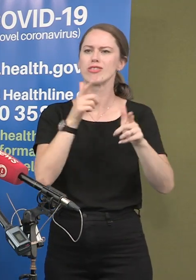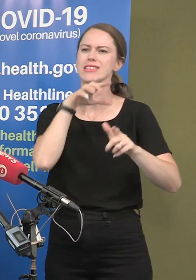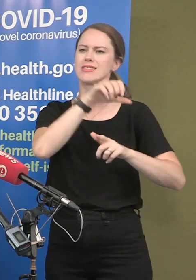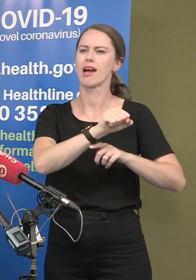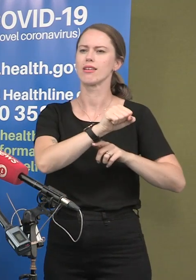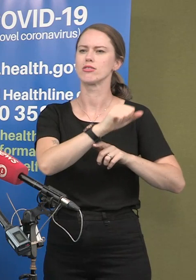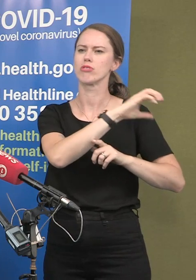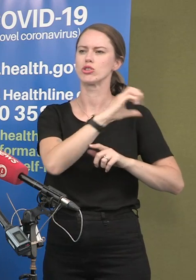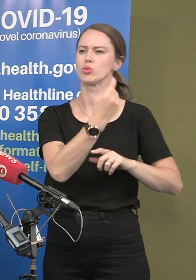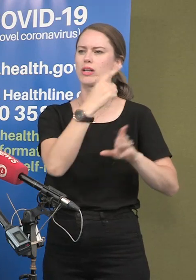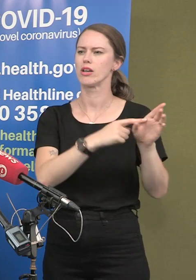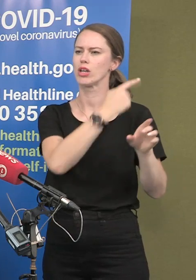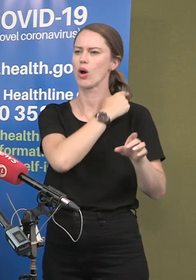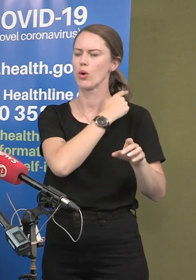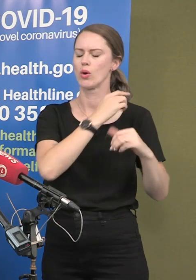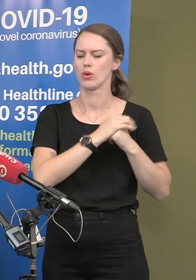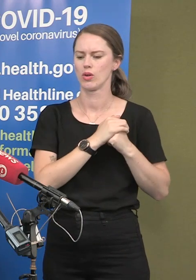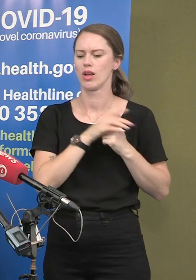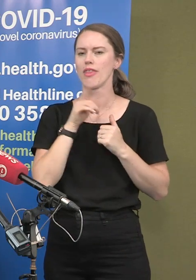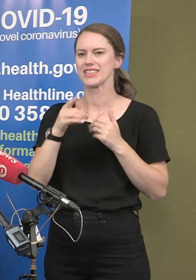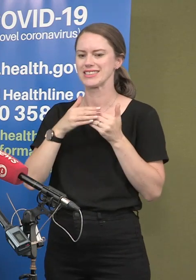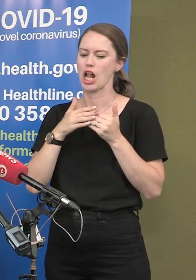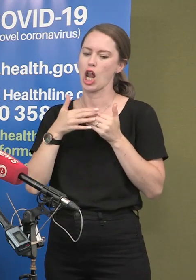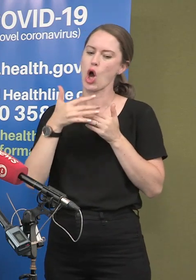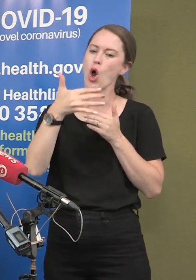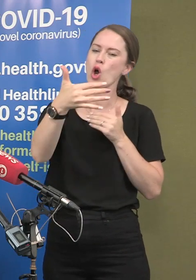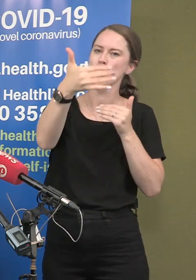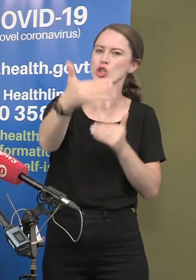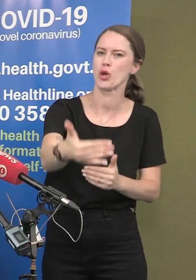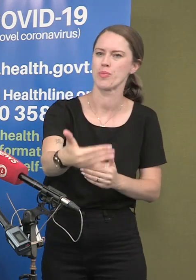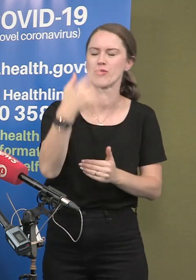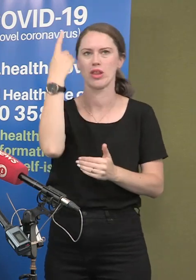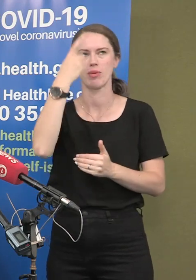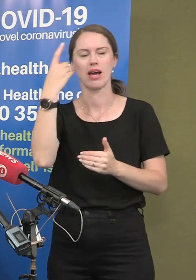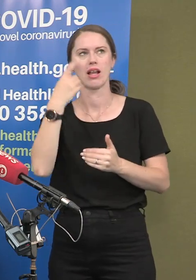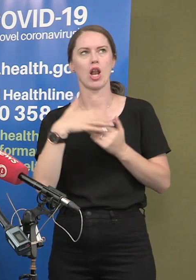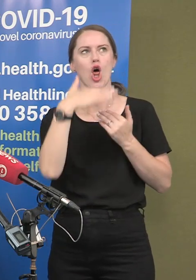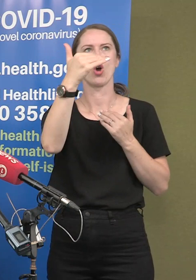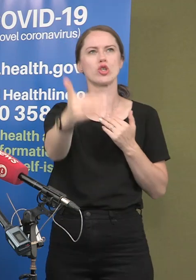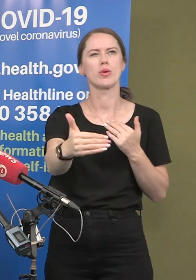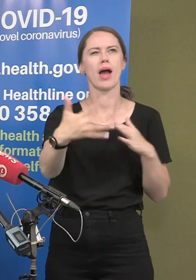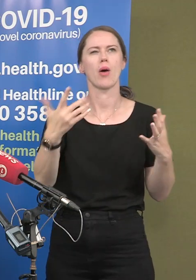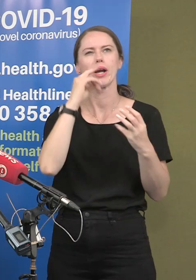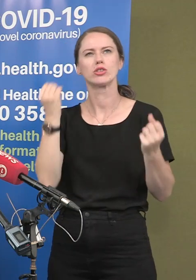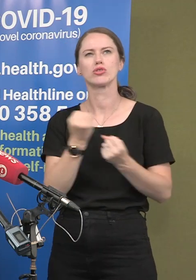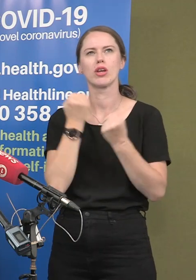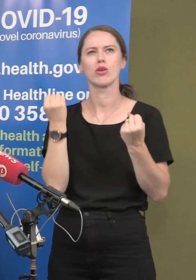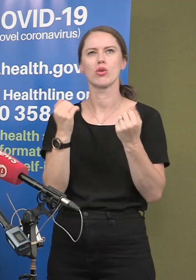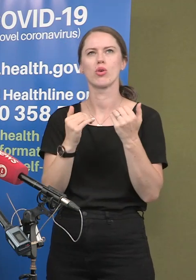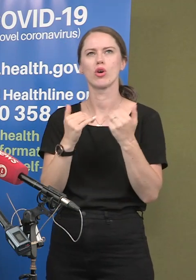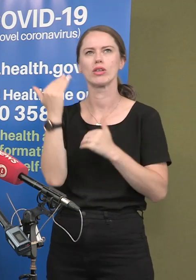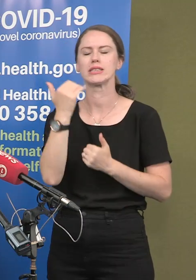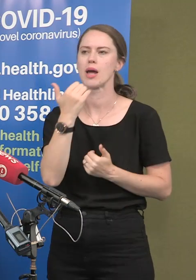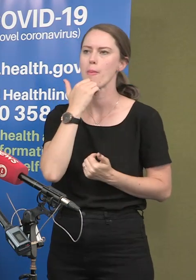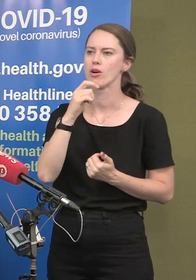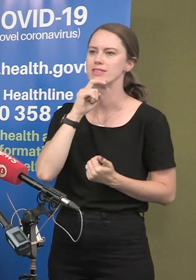a year ago, that this is a long-haul thing. So we need to think about how might we strengthen or increase the workforce